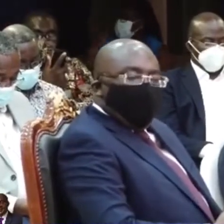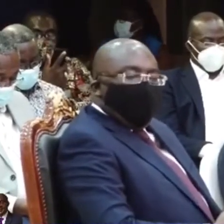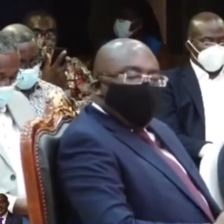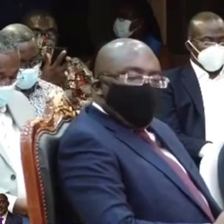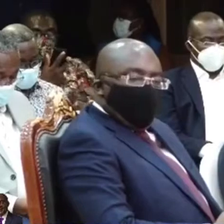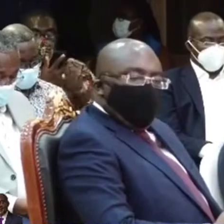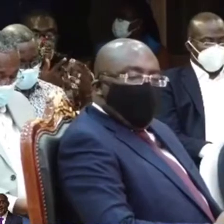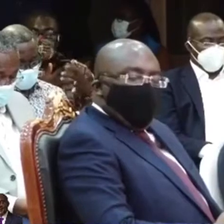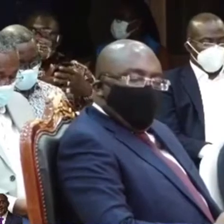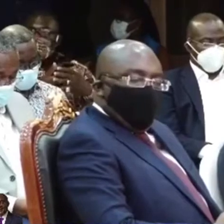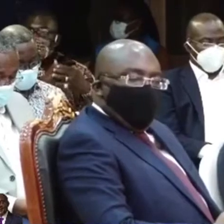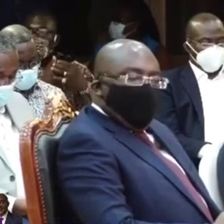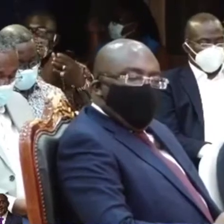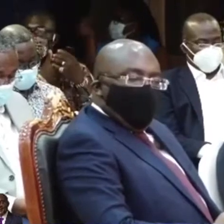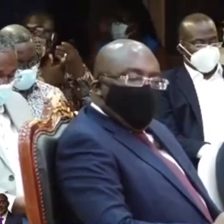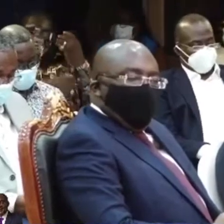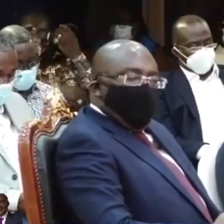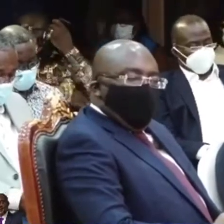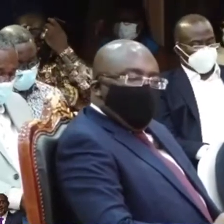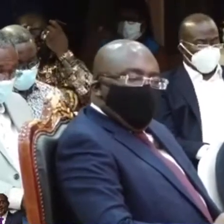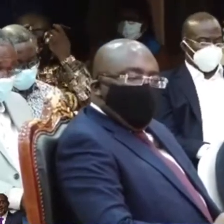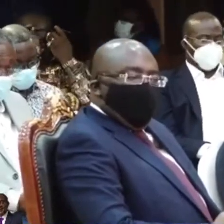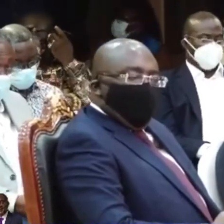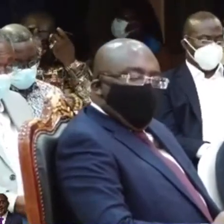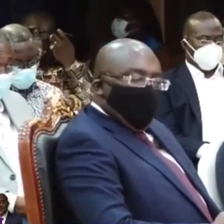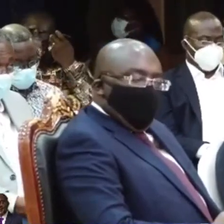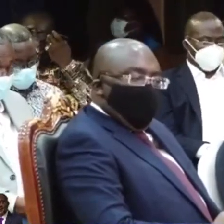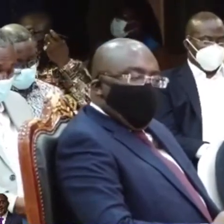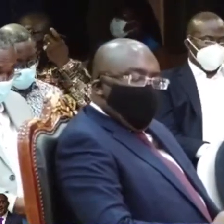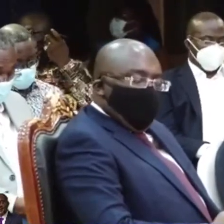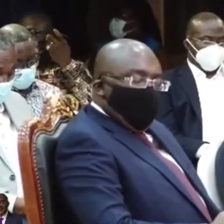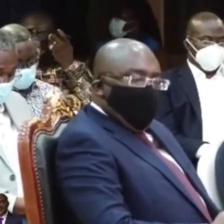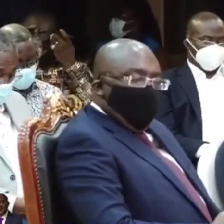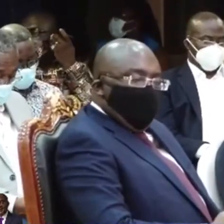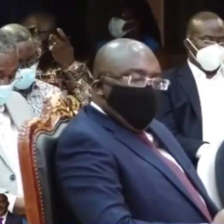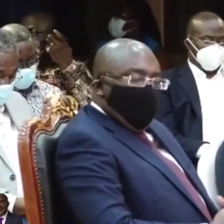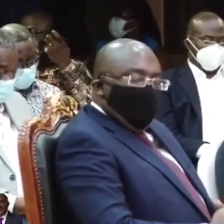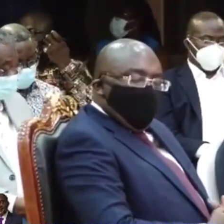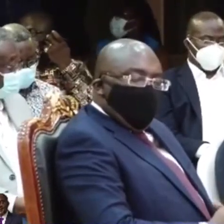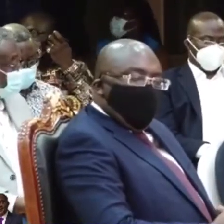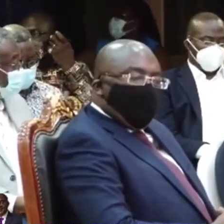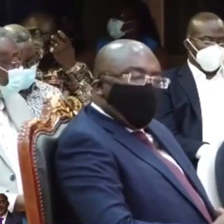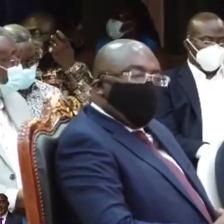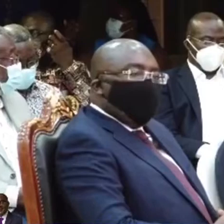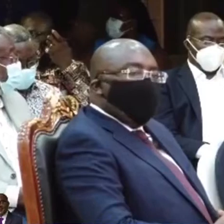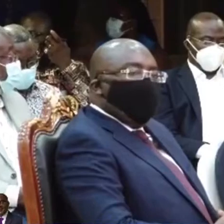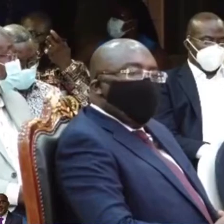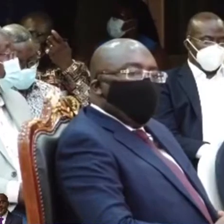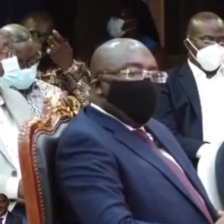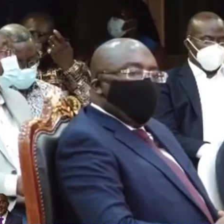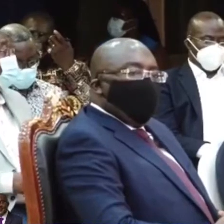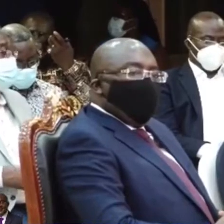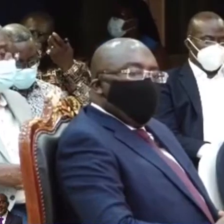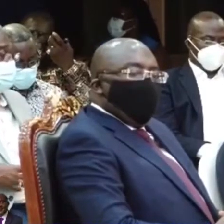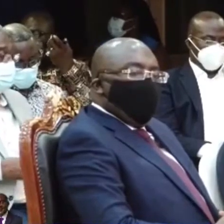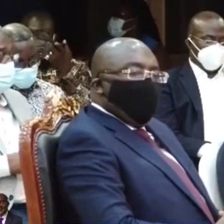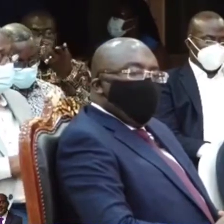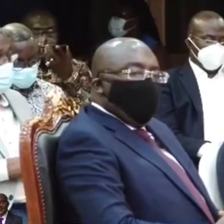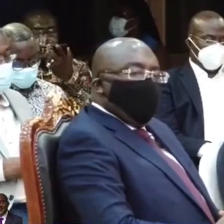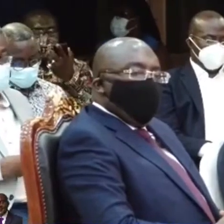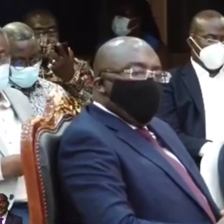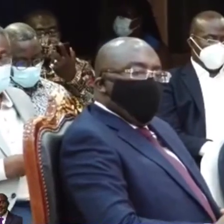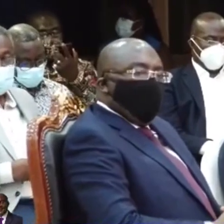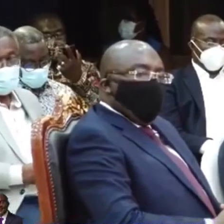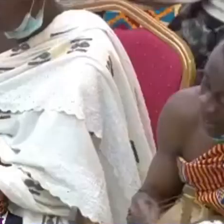and Haji, Mamma Bawumia, what the Aglamo, on an impending